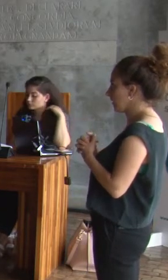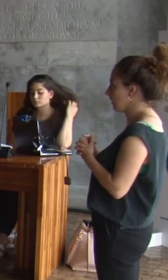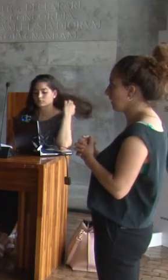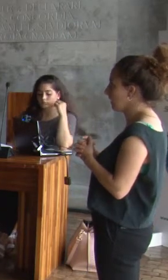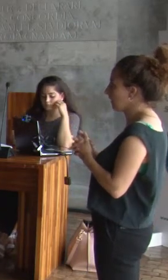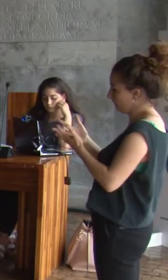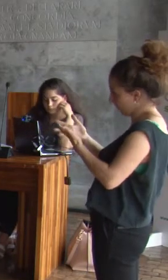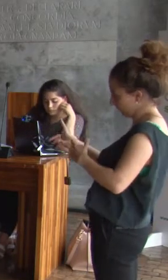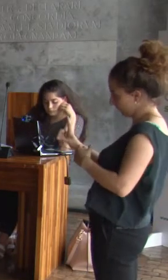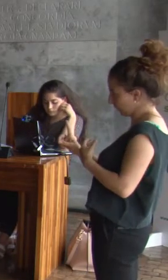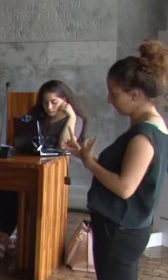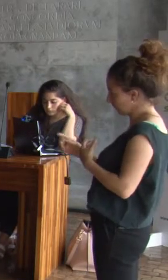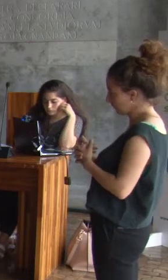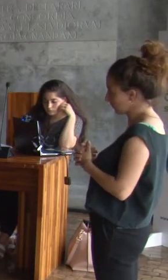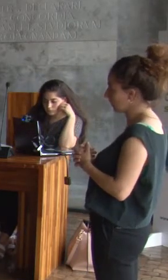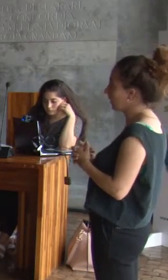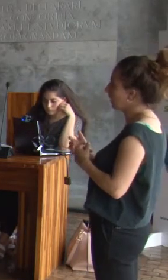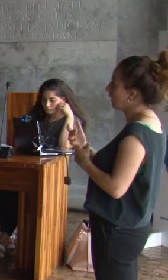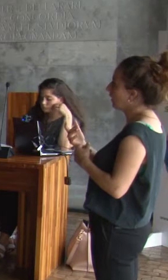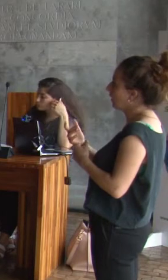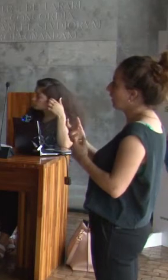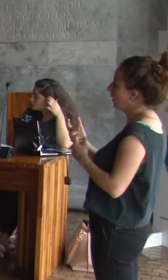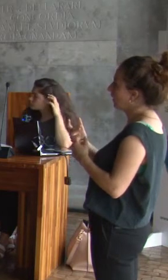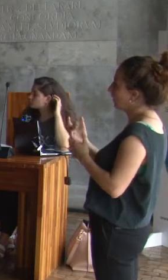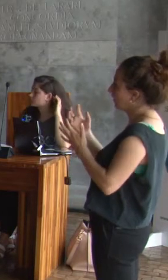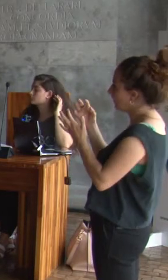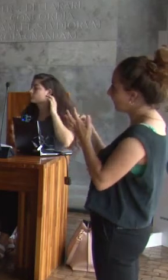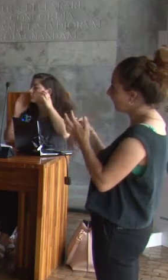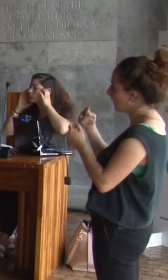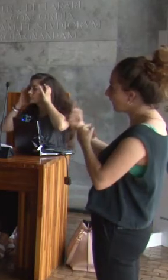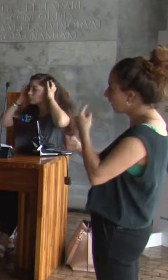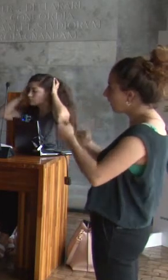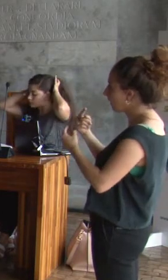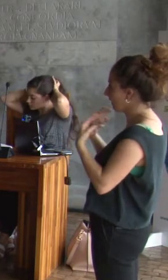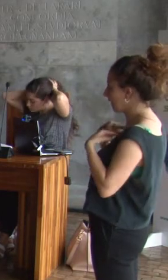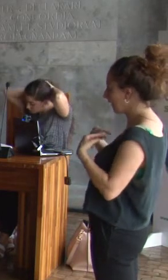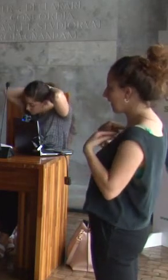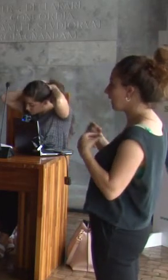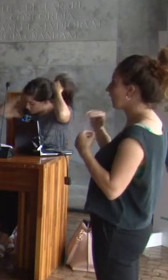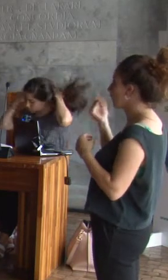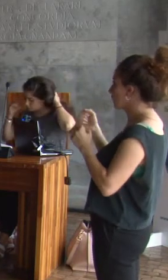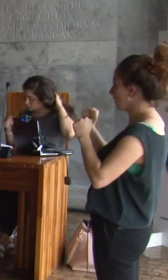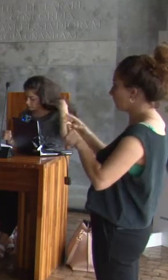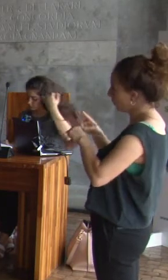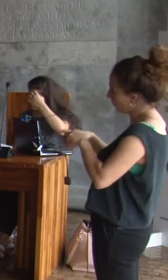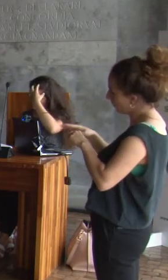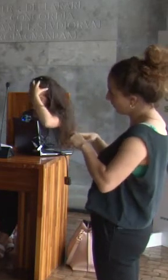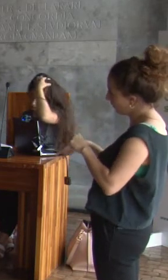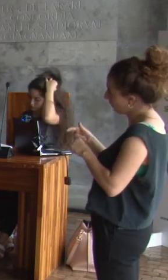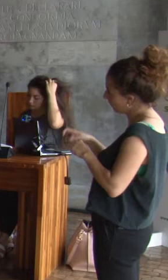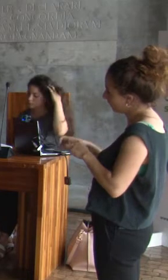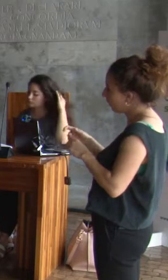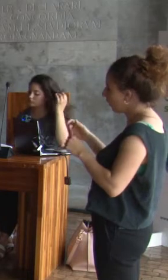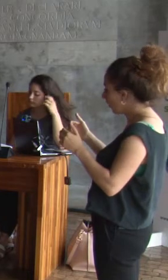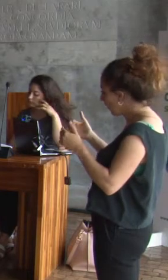non finisce. È un'applicazione che è tuttora attiva e tuttora è utilizzabile da tutti, perché sebbene sia nata per